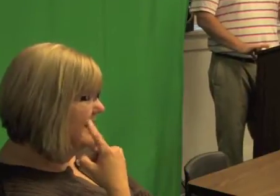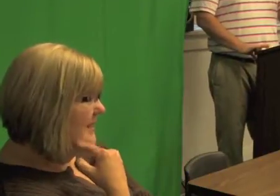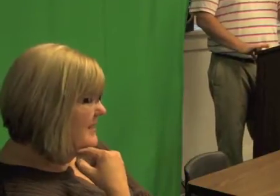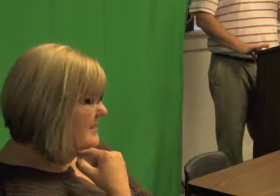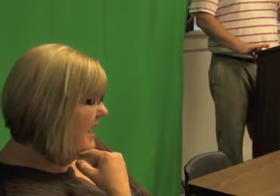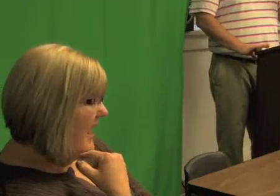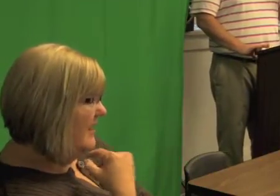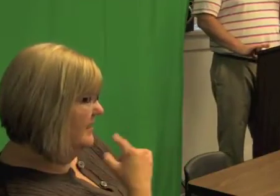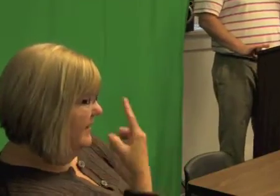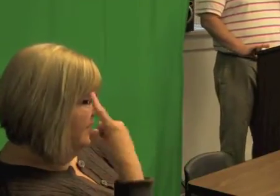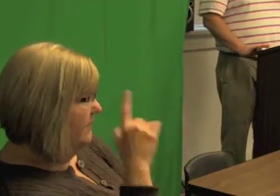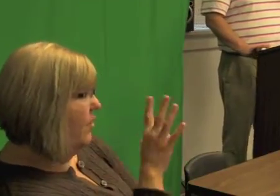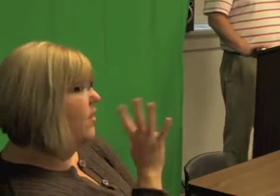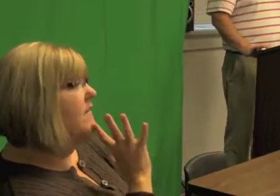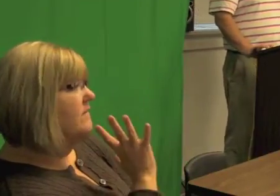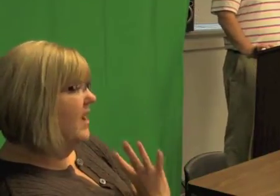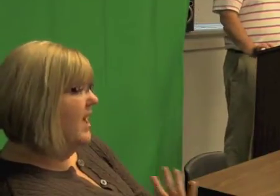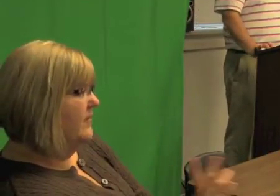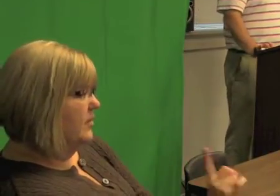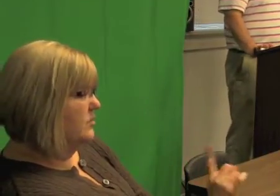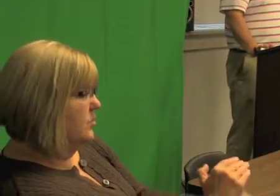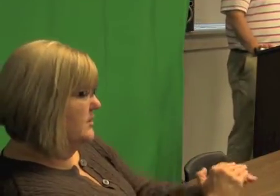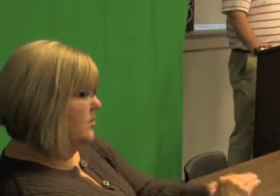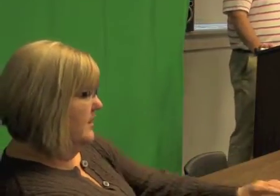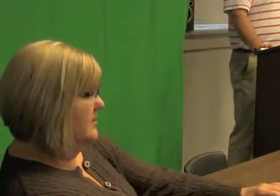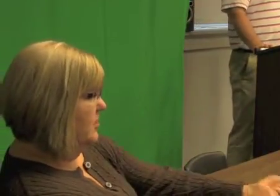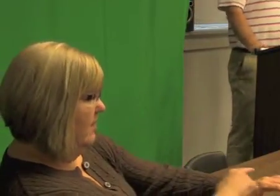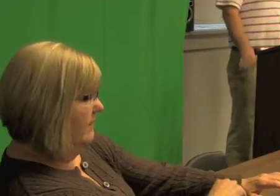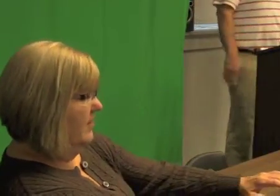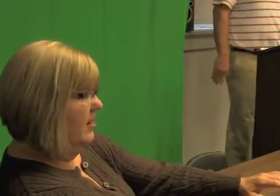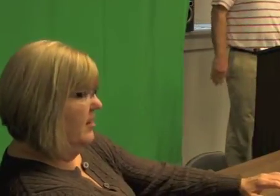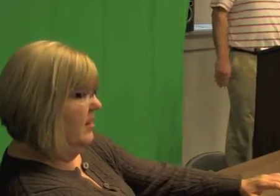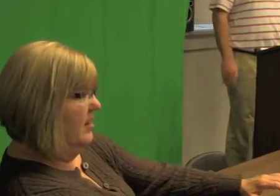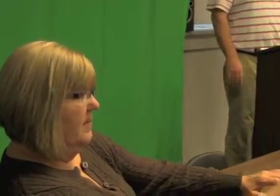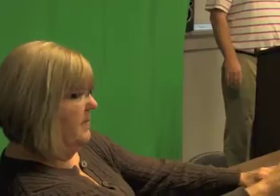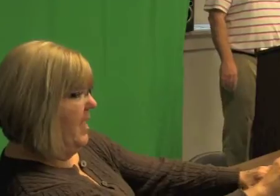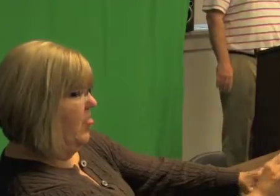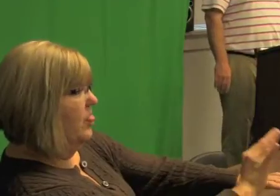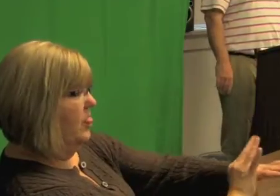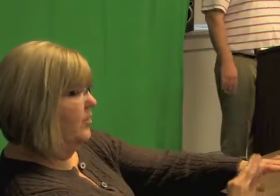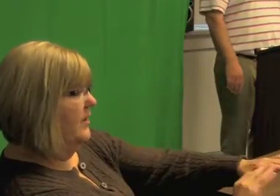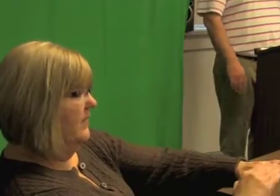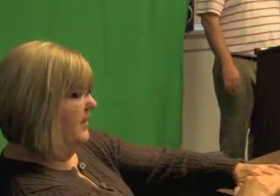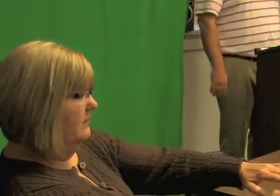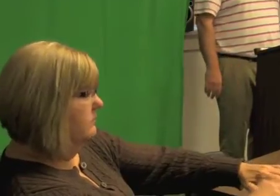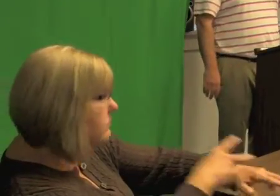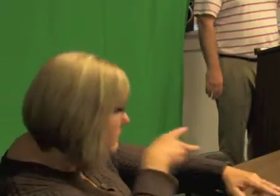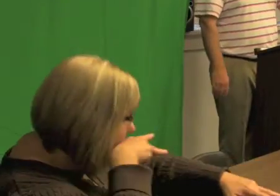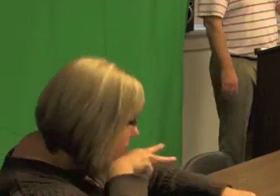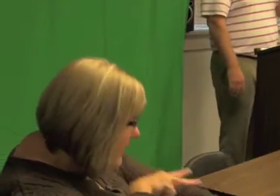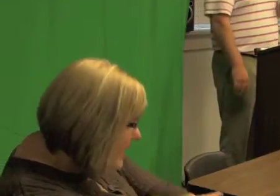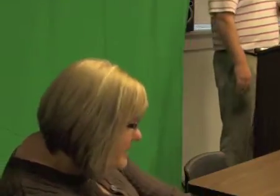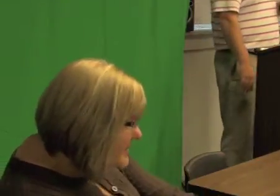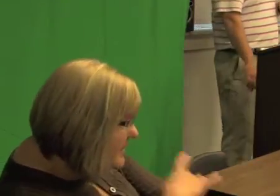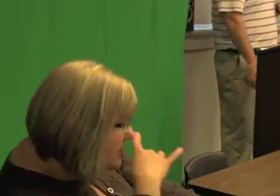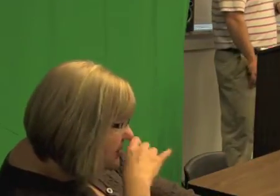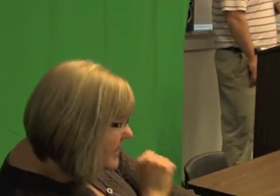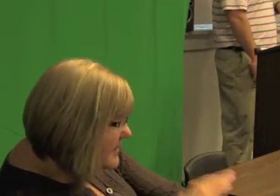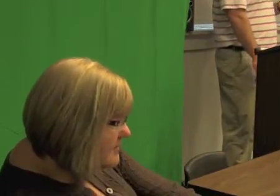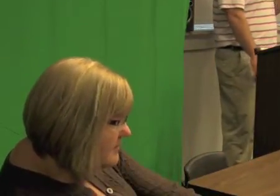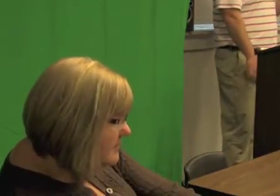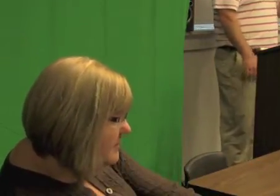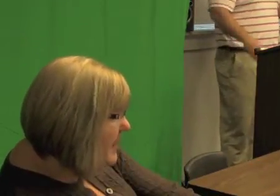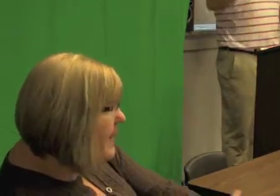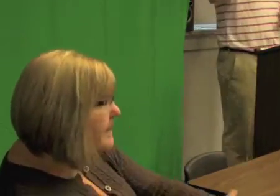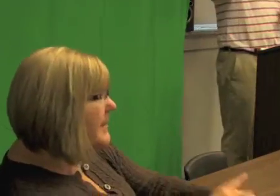targeting 5-year-olds, where is it going out on the shelf? Low. At about 3 feet, at their eye level, okay? And you're not gonna